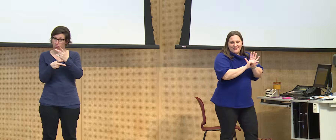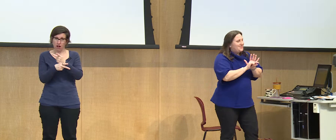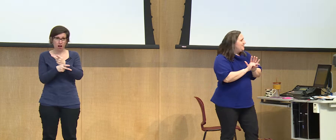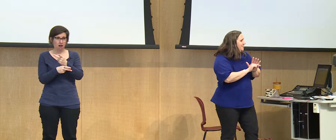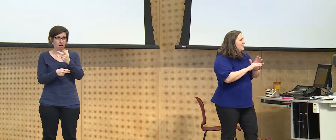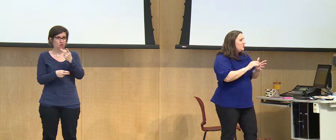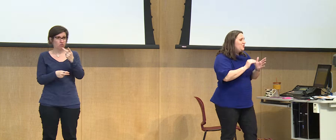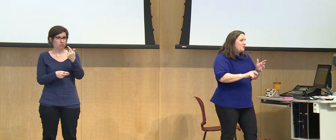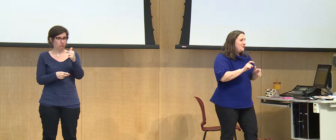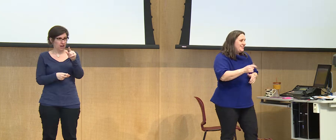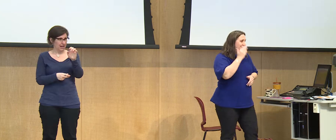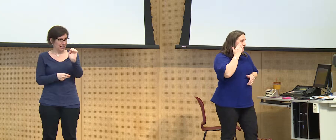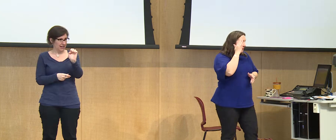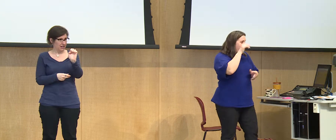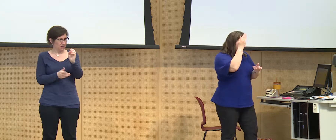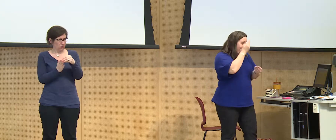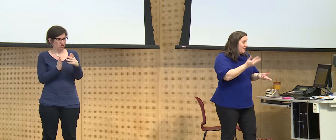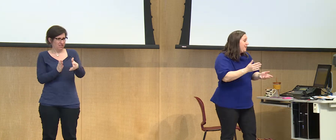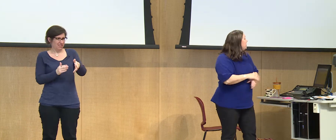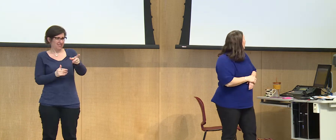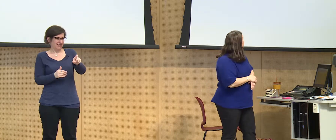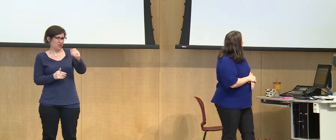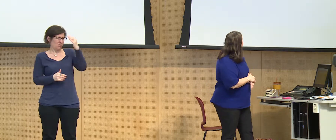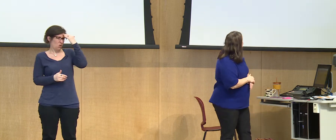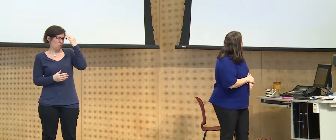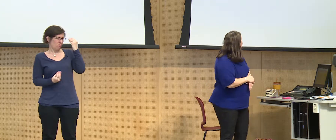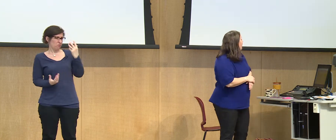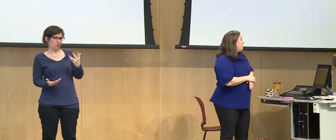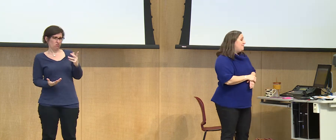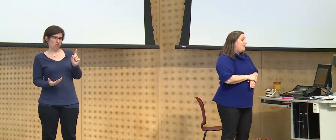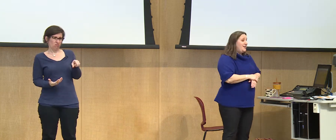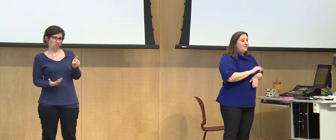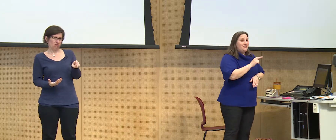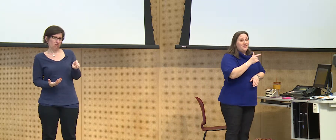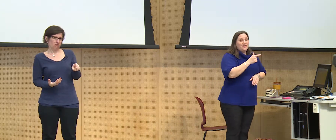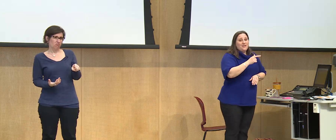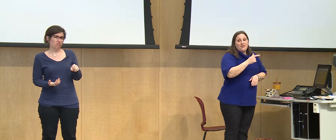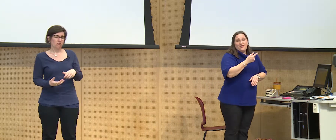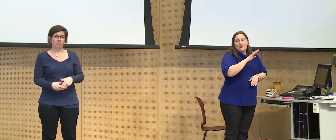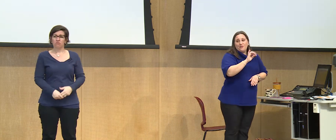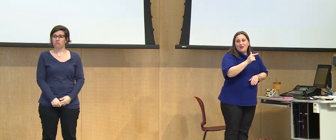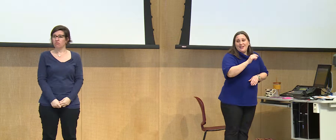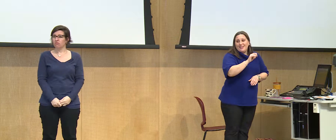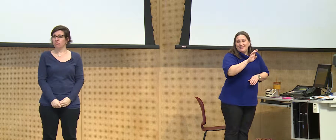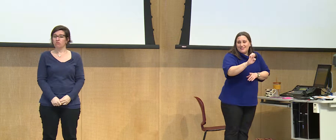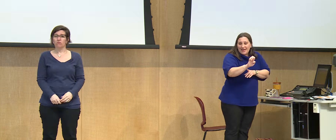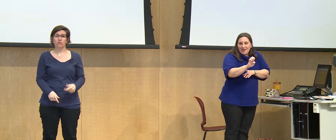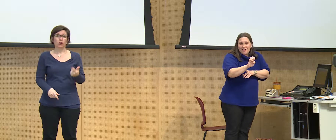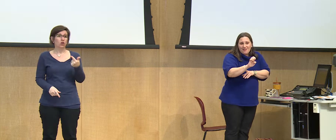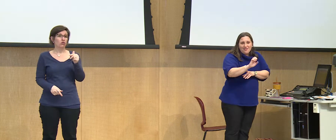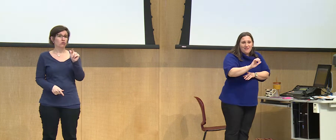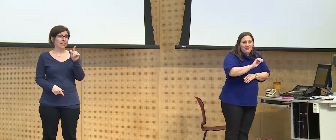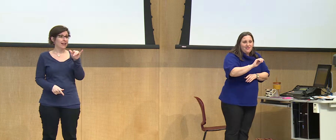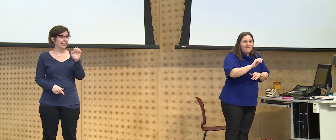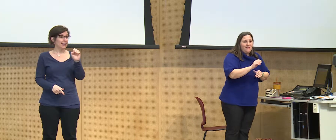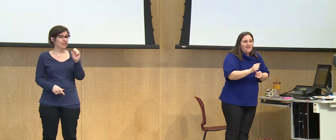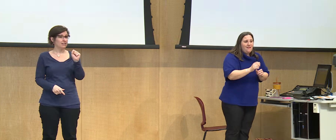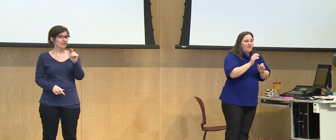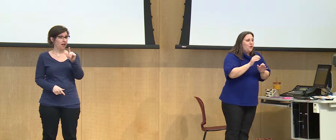grades. Students need to know that information, right? Your grading scale,